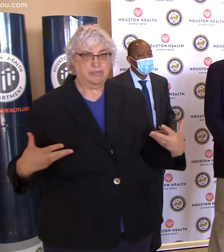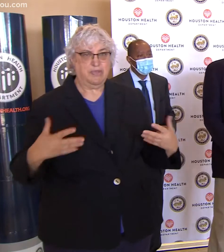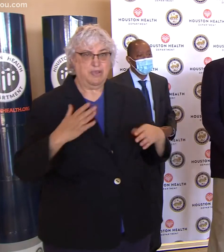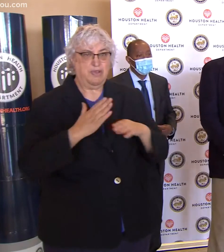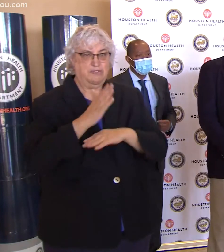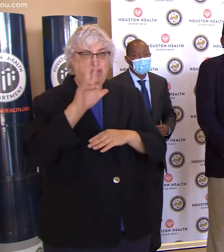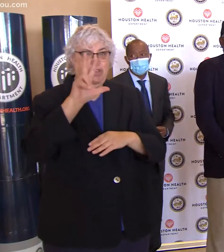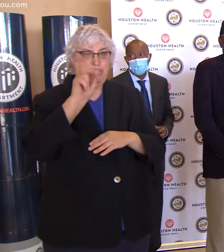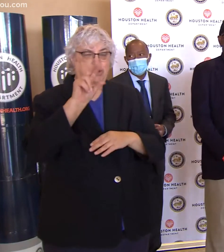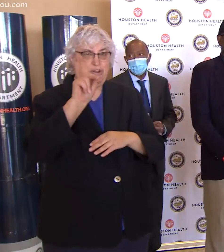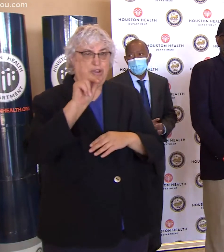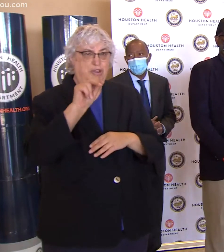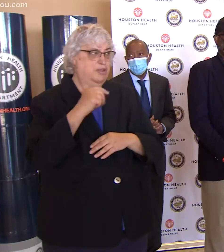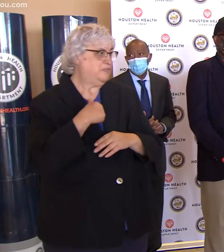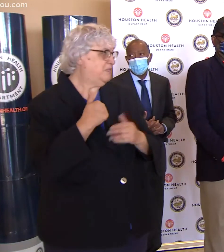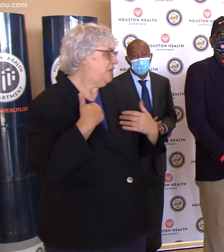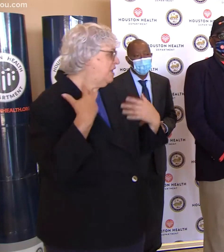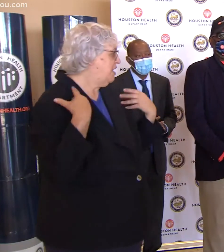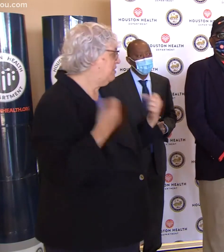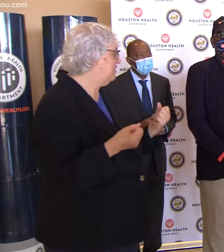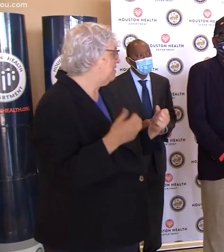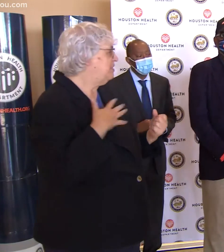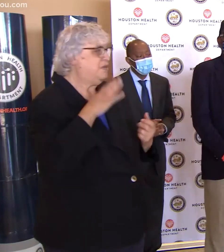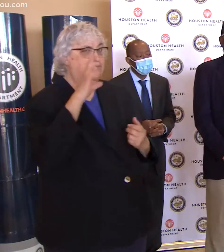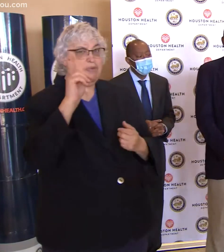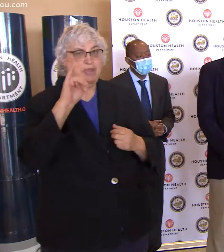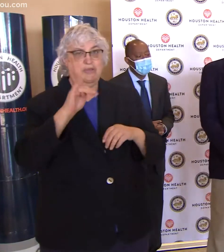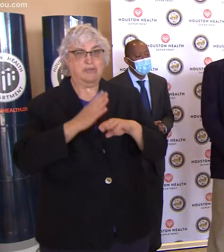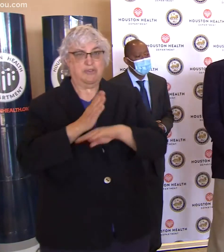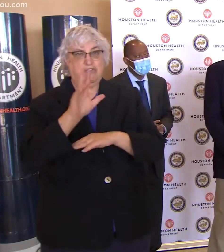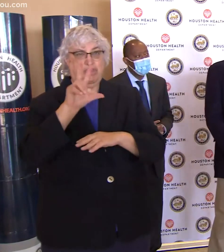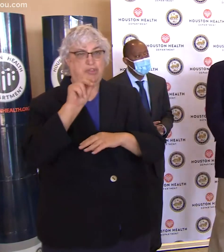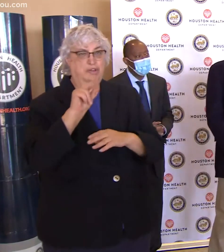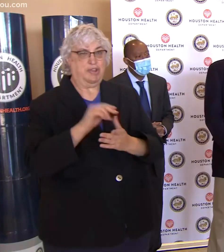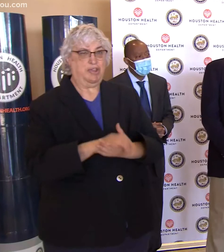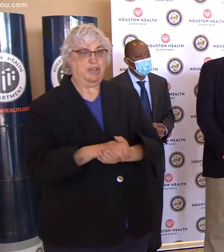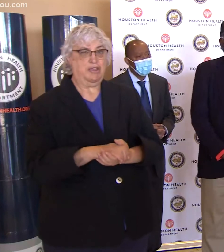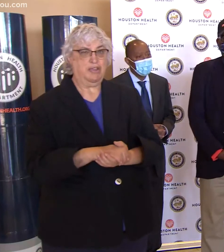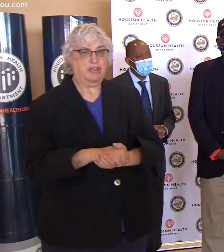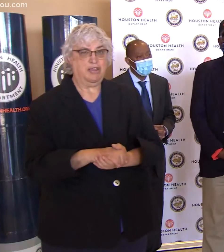30. Actually, I might look healthy, but my BMI is actually over 30.